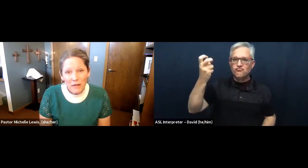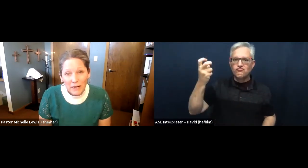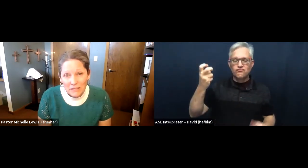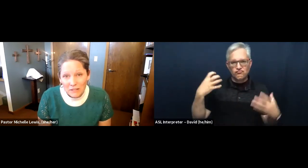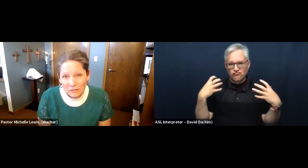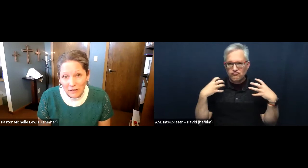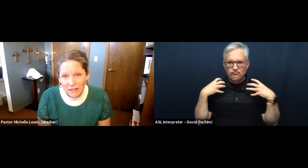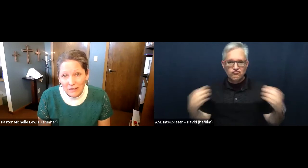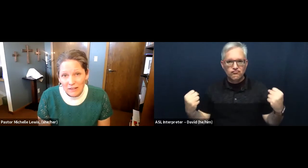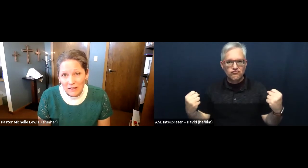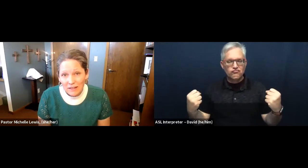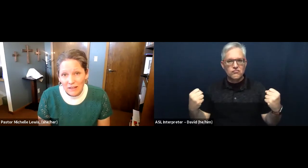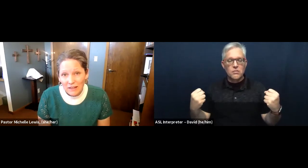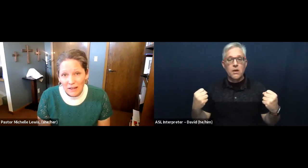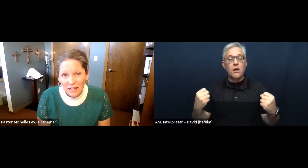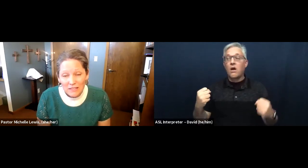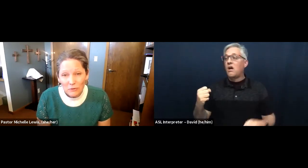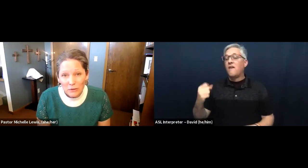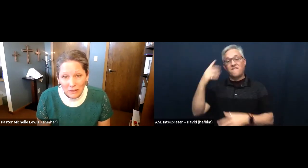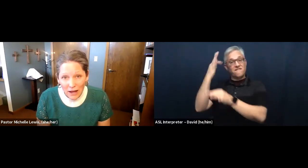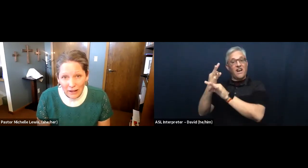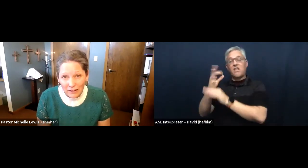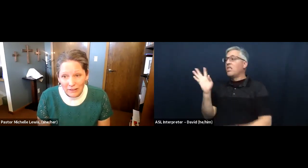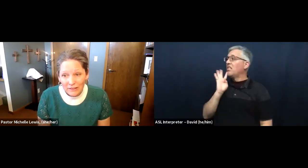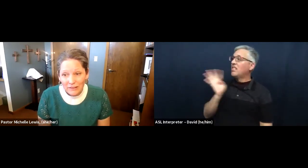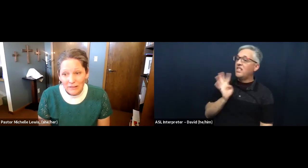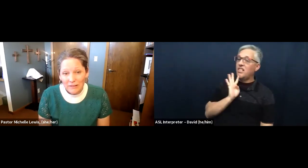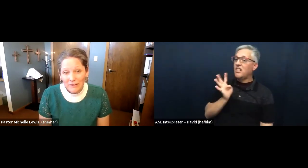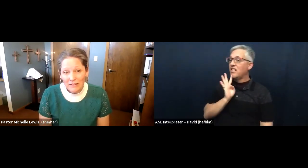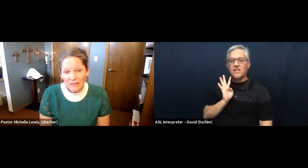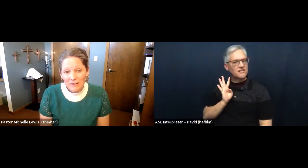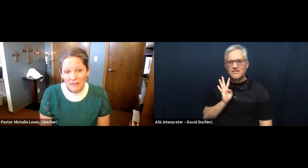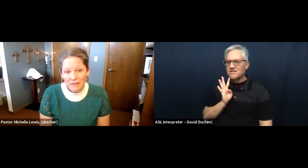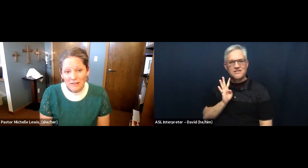to practice our faith and to rely on it.